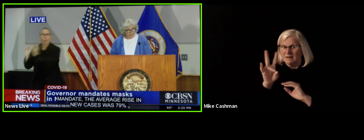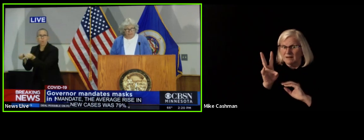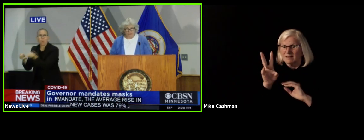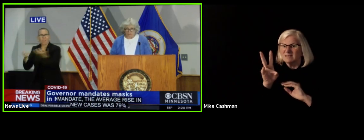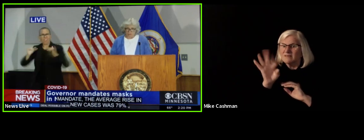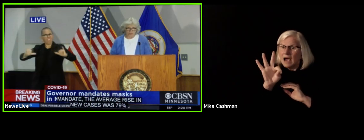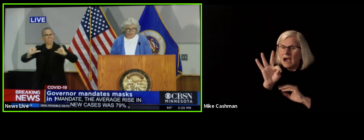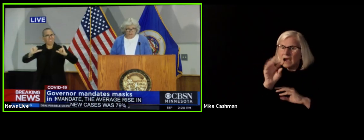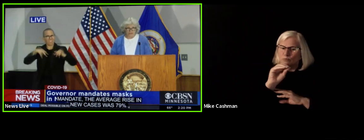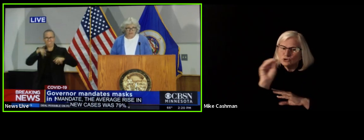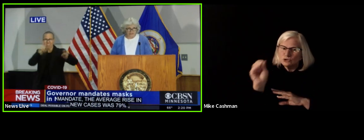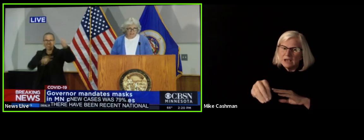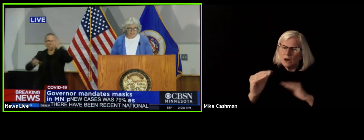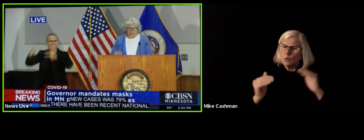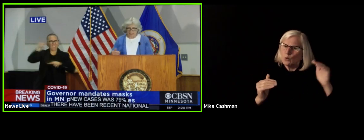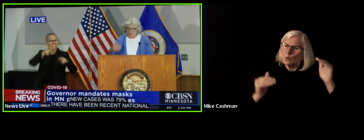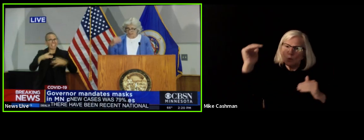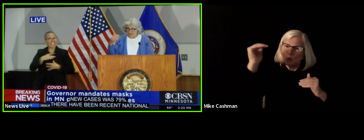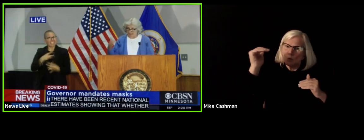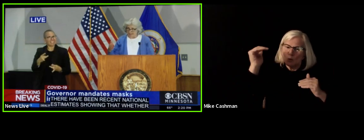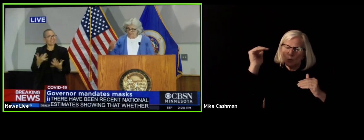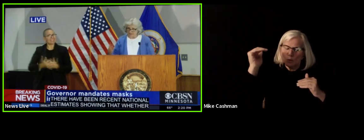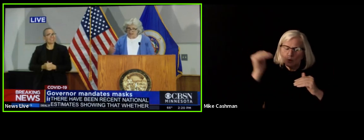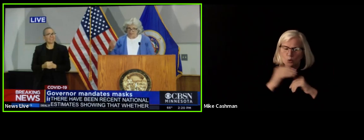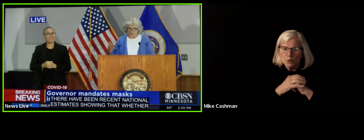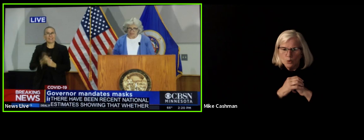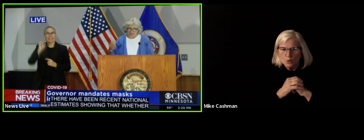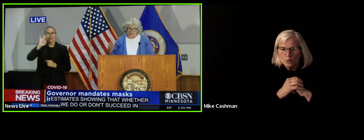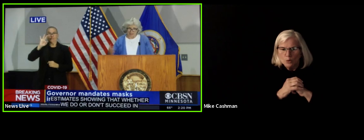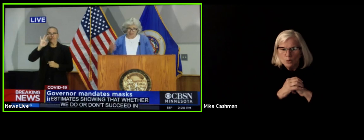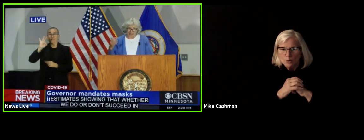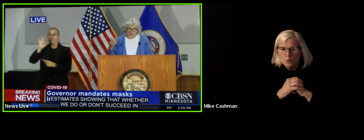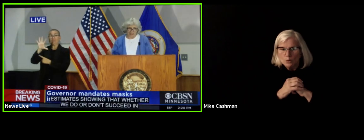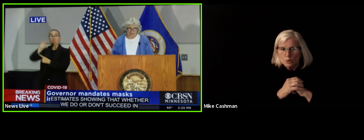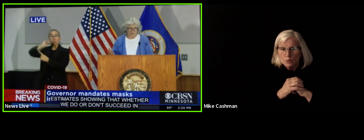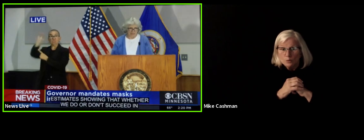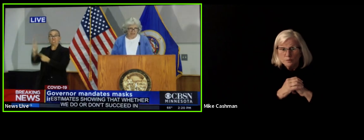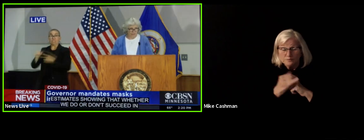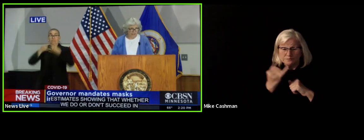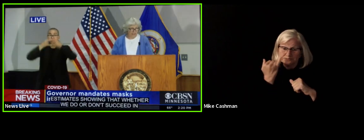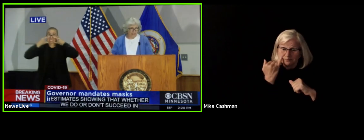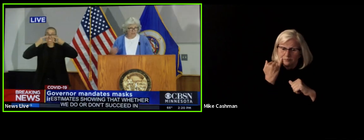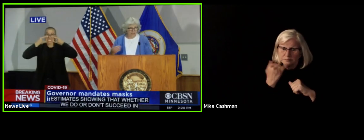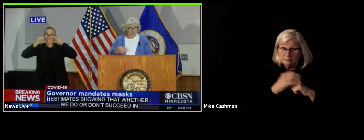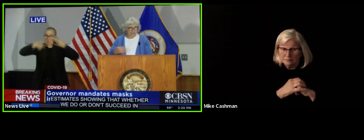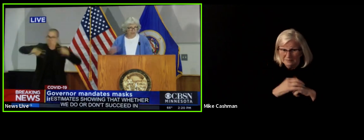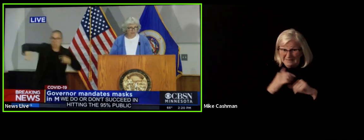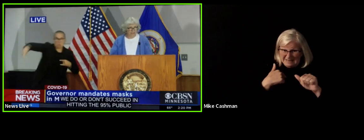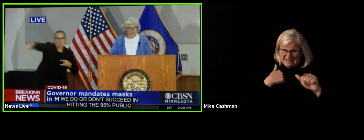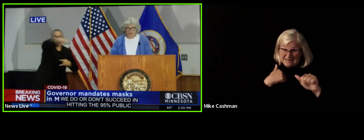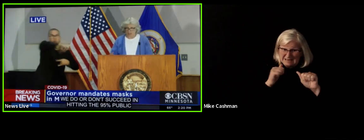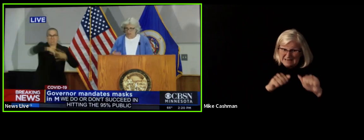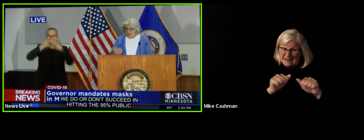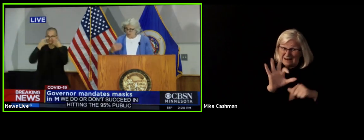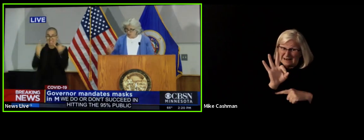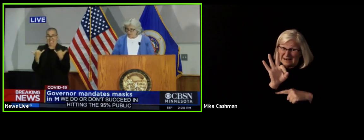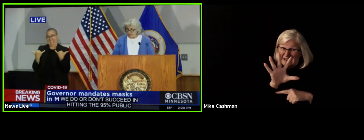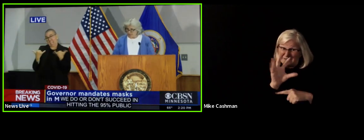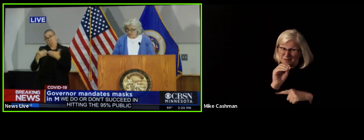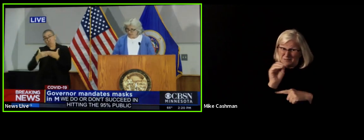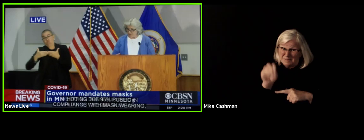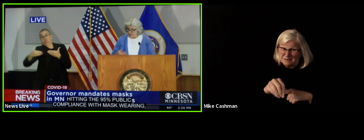whether we do or don't succeed in hitting that 95% public compliance with mask wearing between now and the end of the year